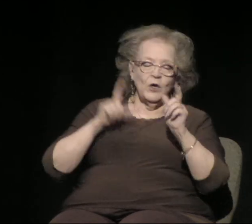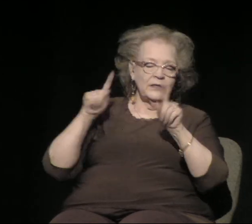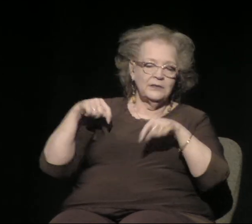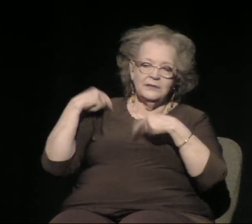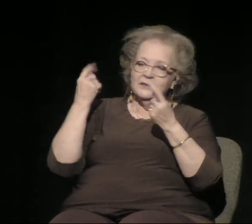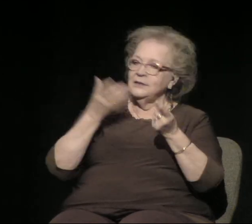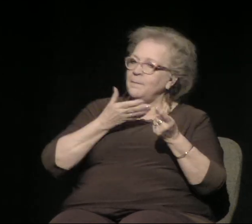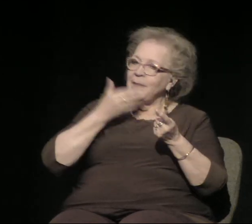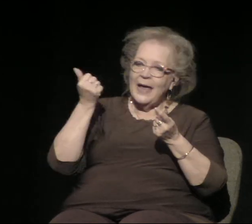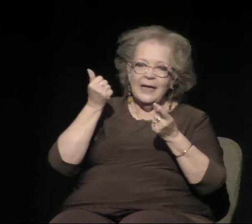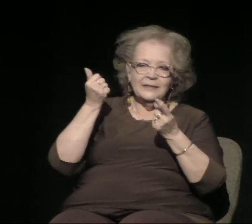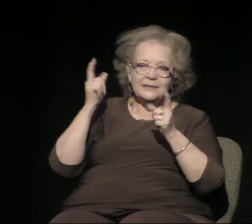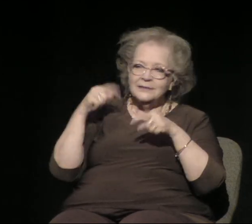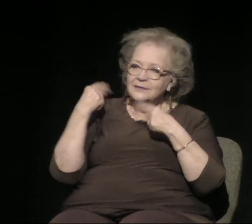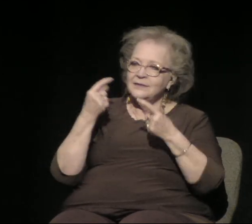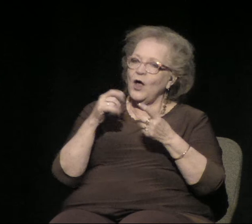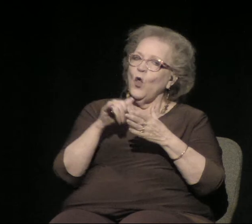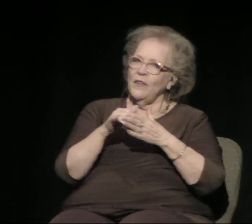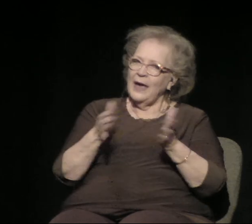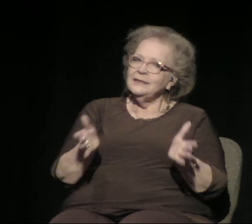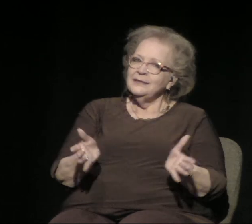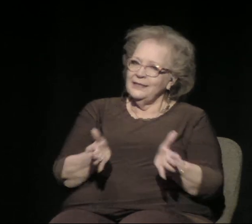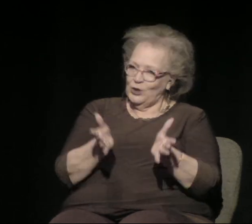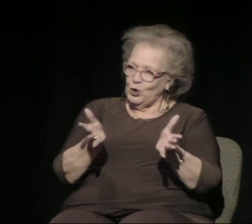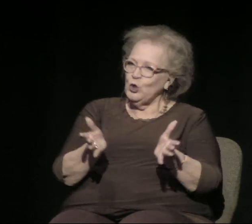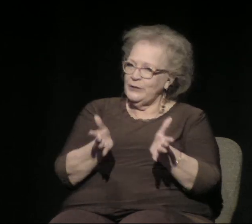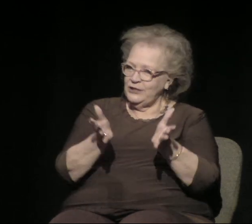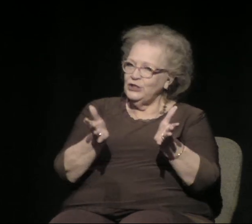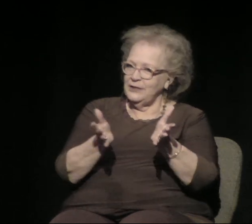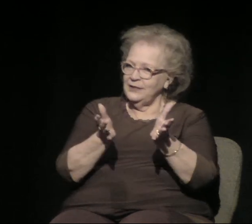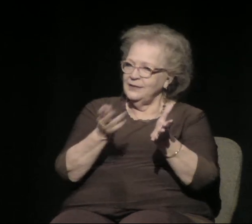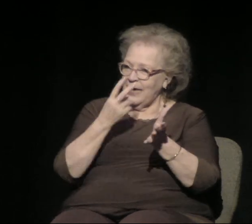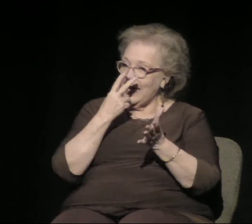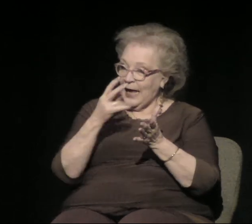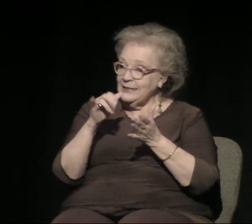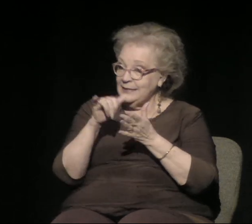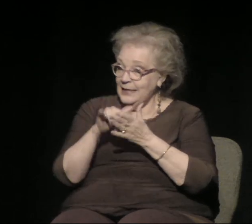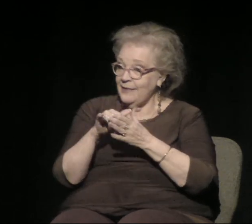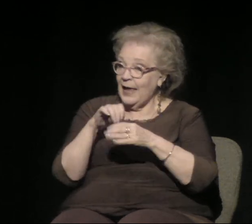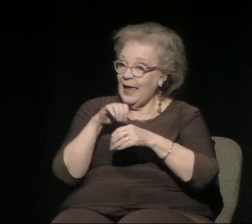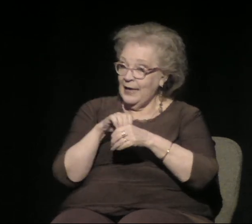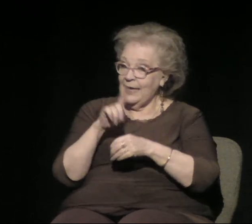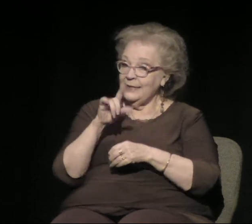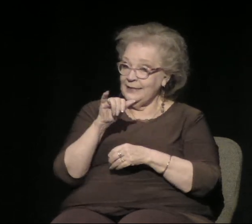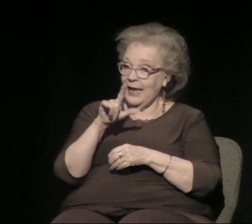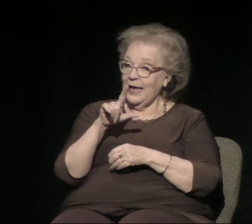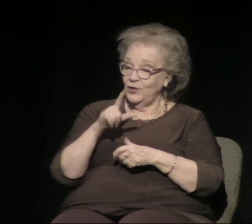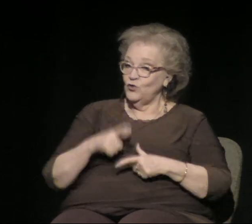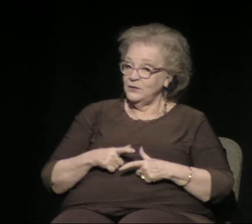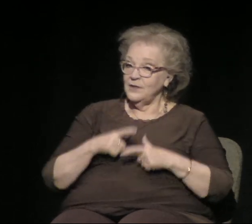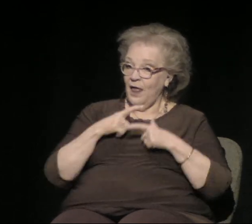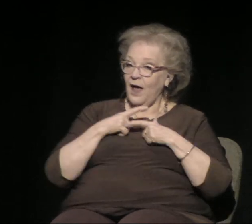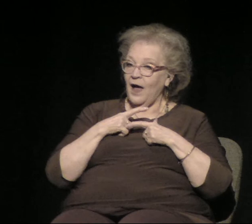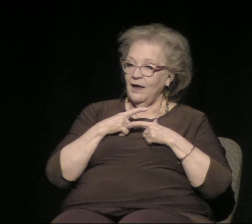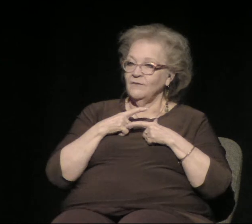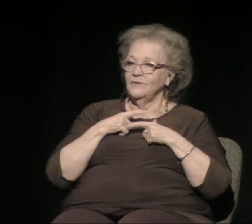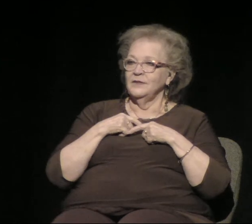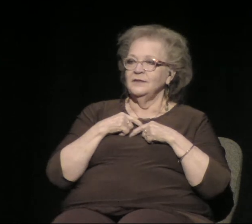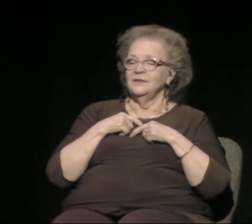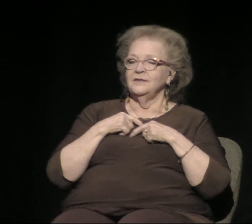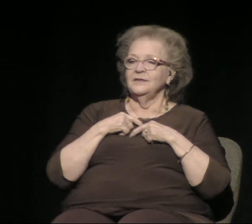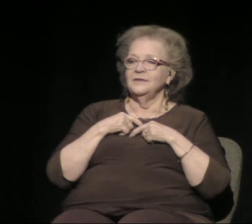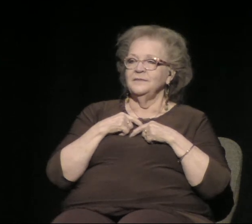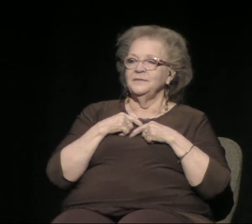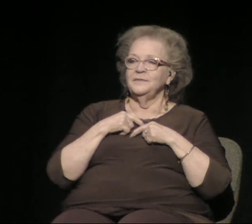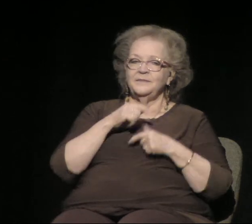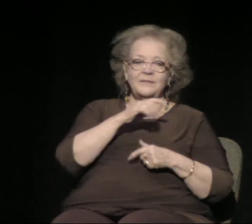ever been. Isn't that encouraging? And I see that in Daniel's life. One of the other things we say around here a lot is that